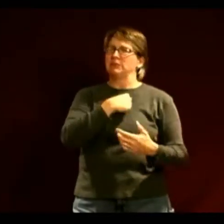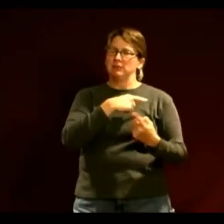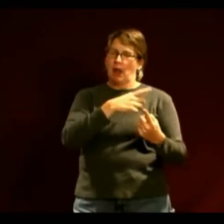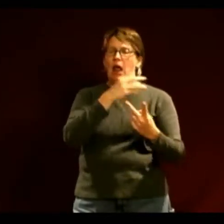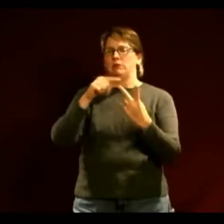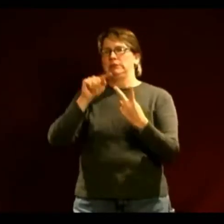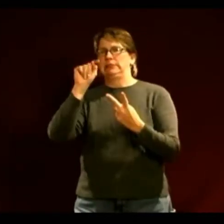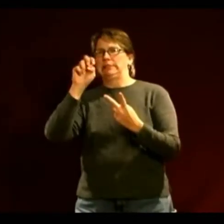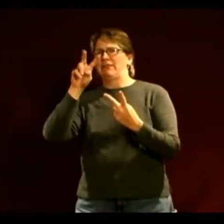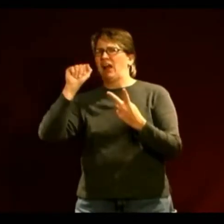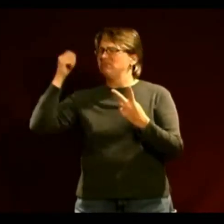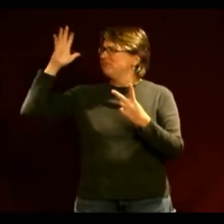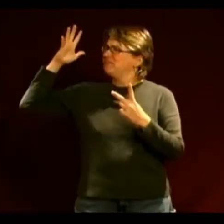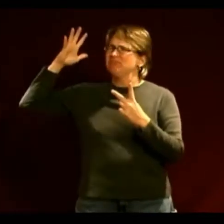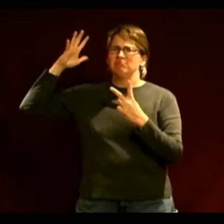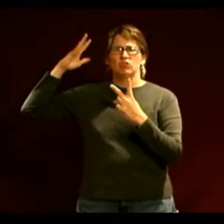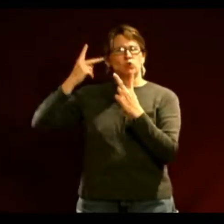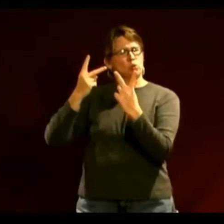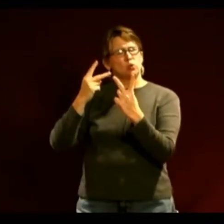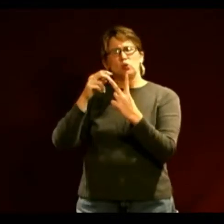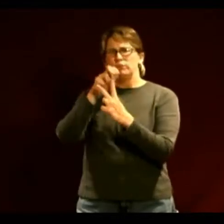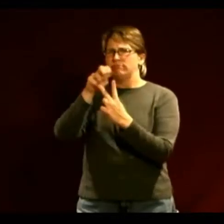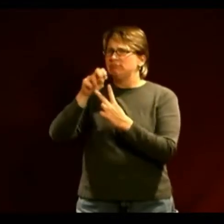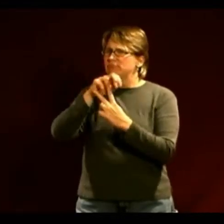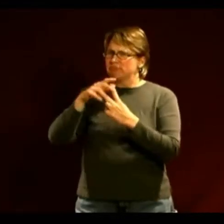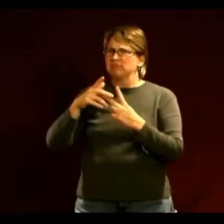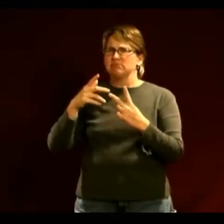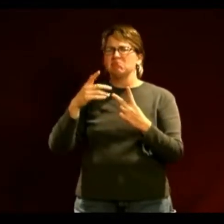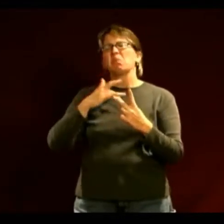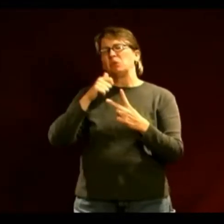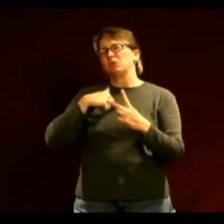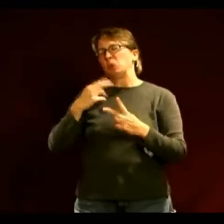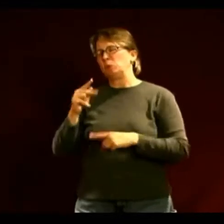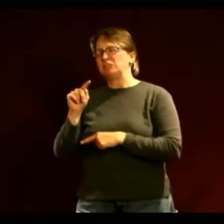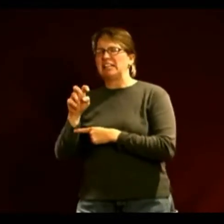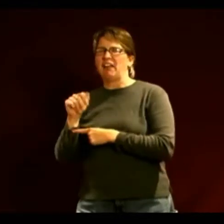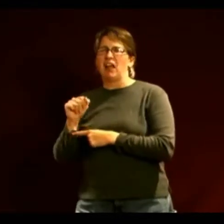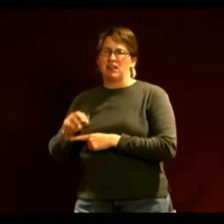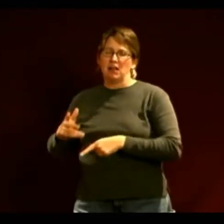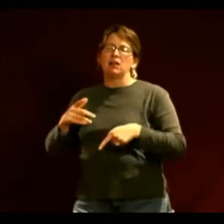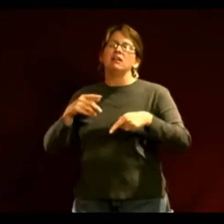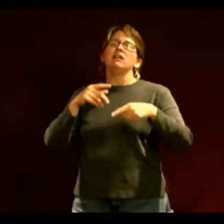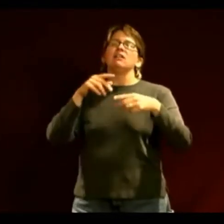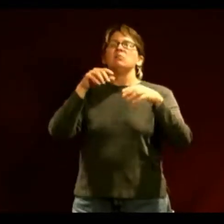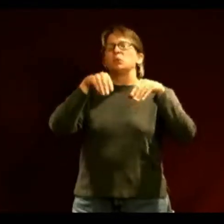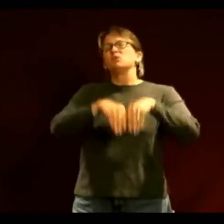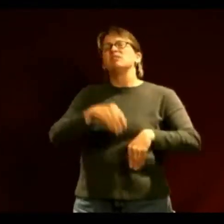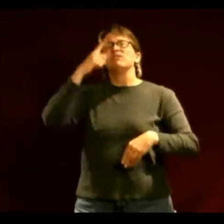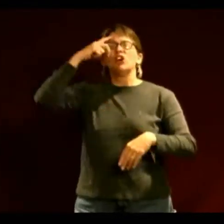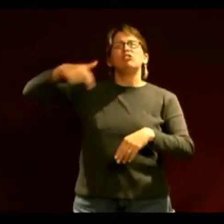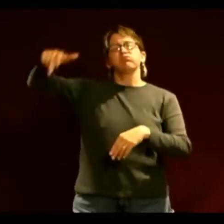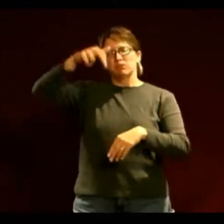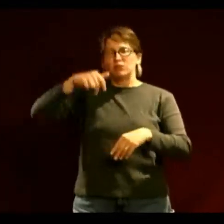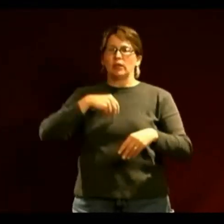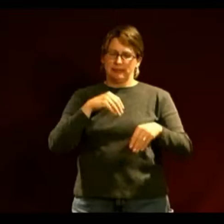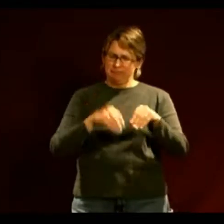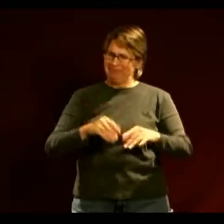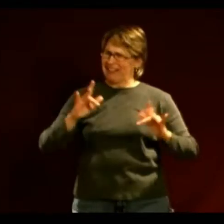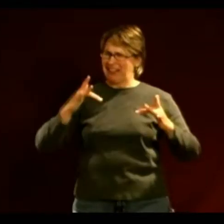So I prefer to use those type of pants. And I only take maybe 2 pairs of shoes. Sometimes I take my hiking boots, but most of the